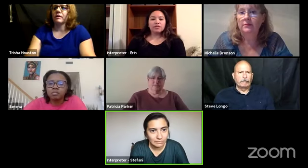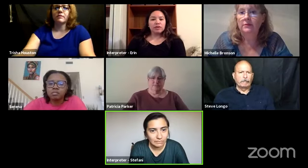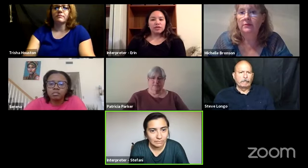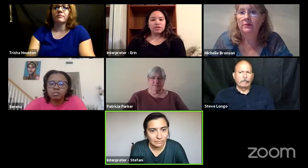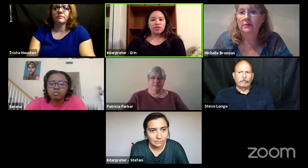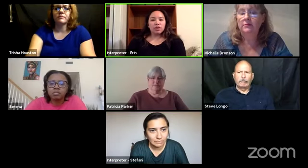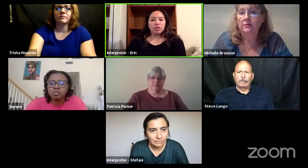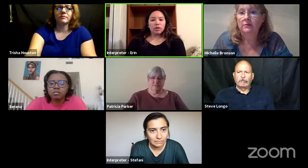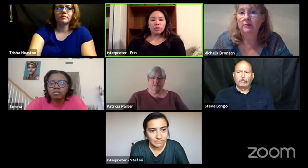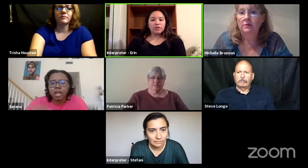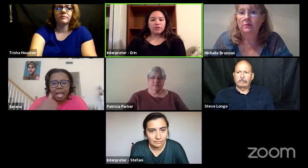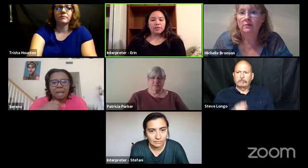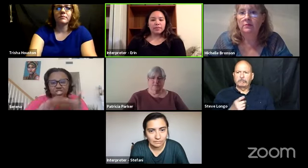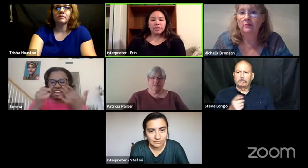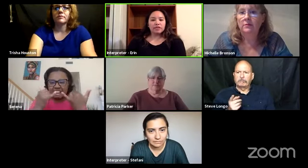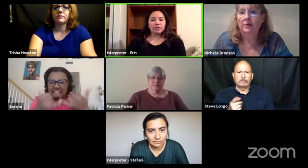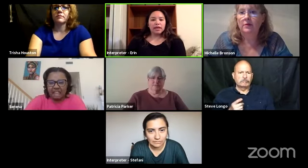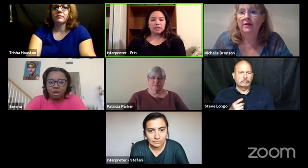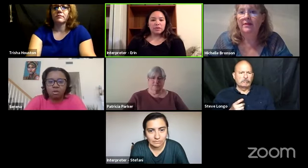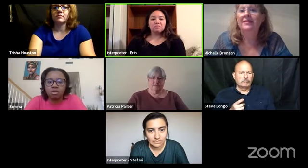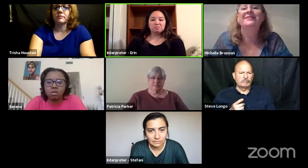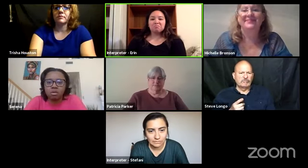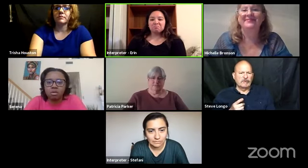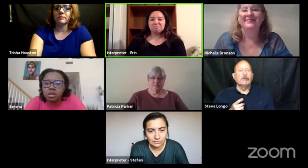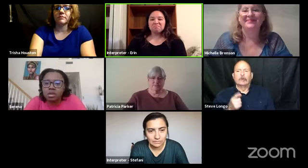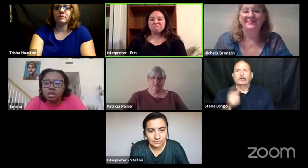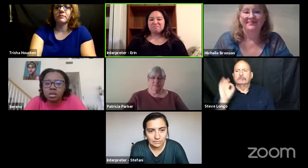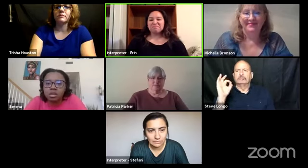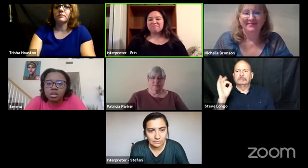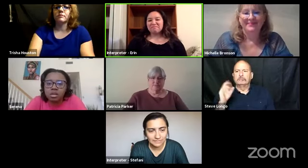Serena, do you have the minutes from the last one?